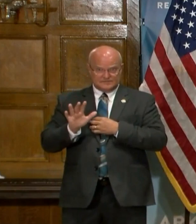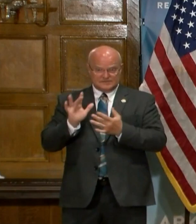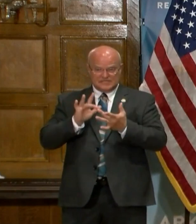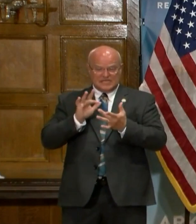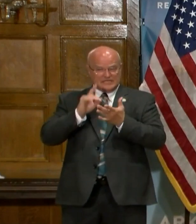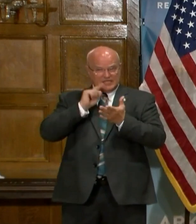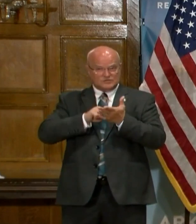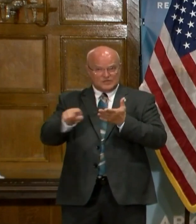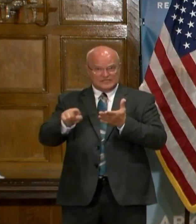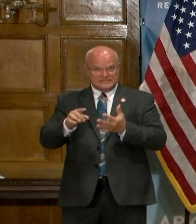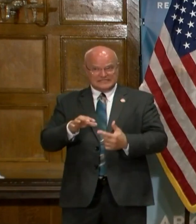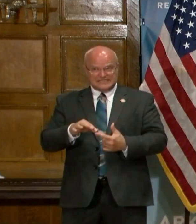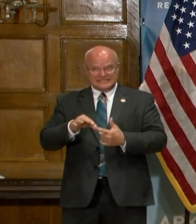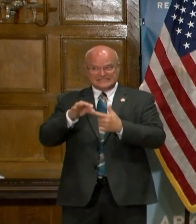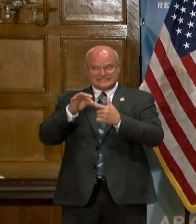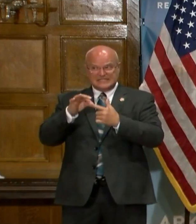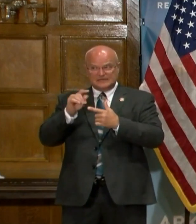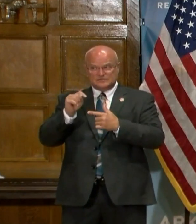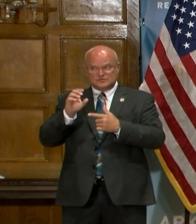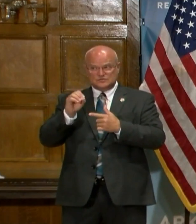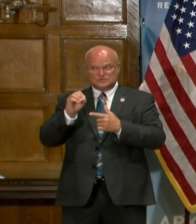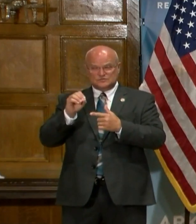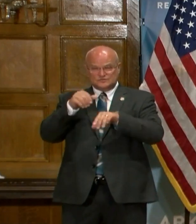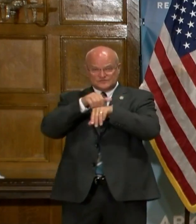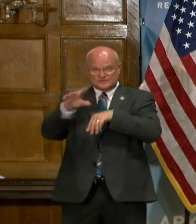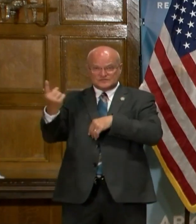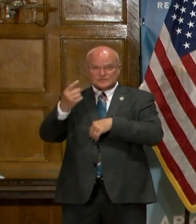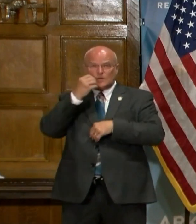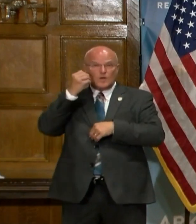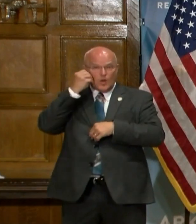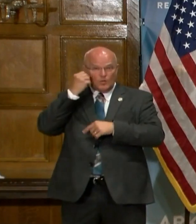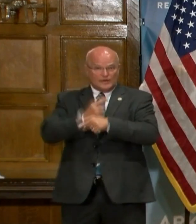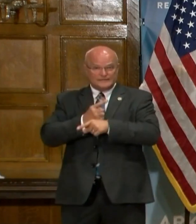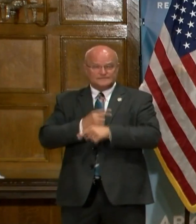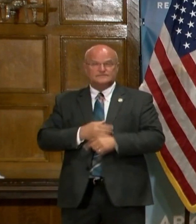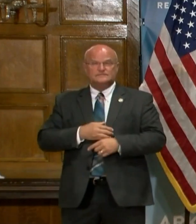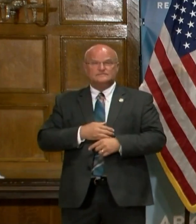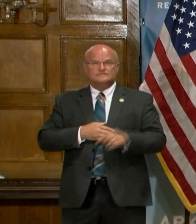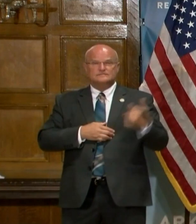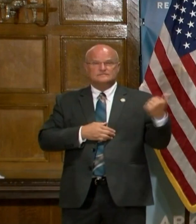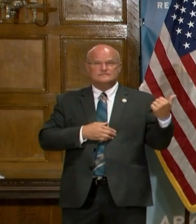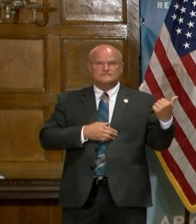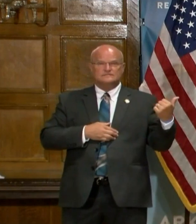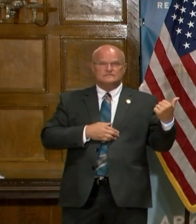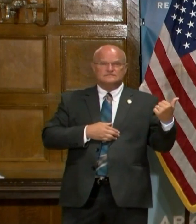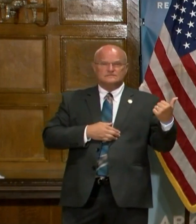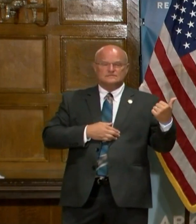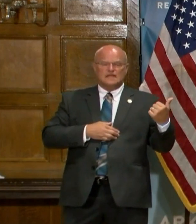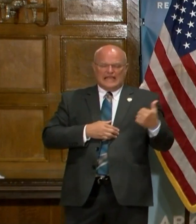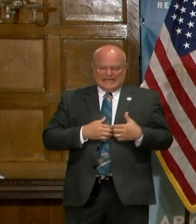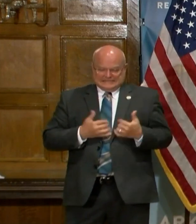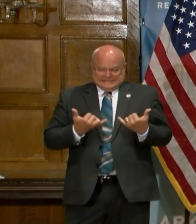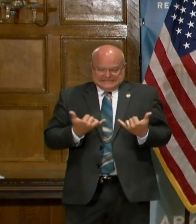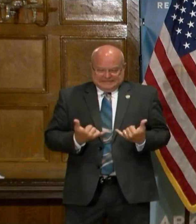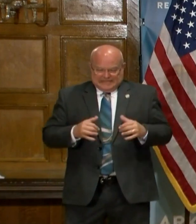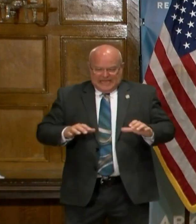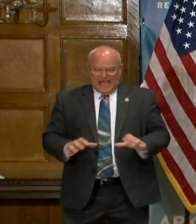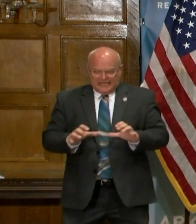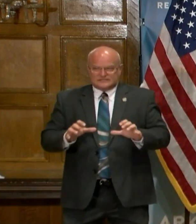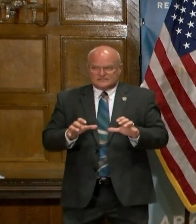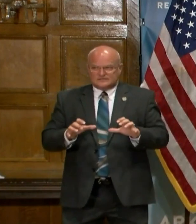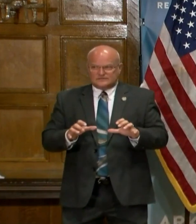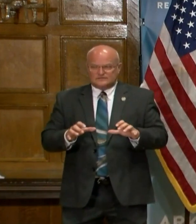contact tracing except to send someone home? they have to take immediate action. They